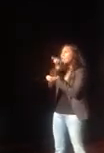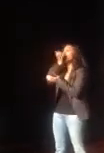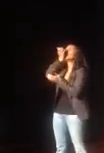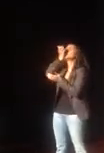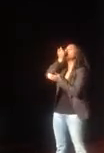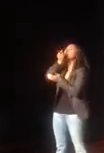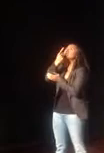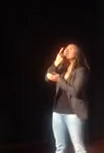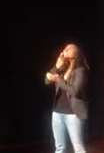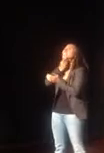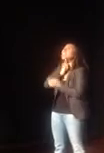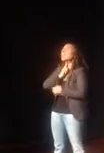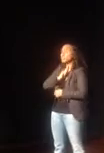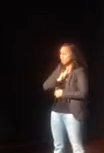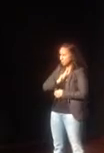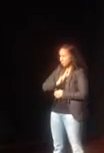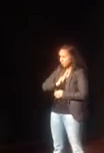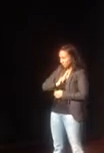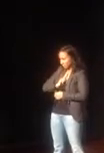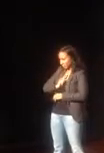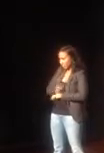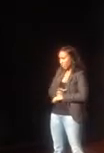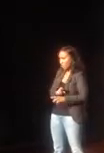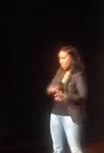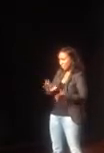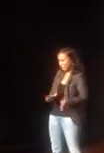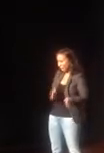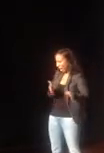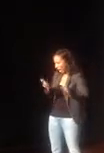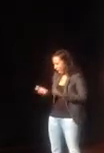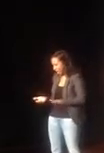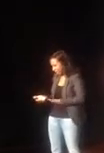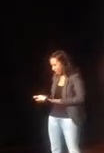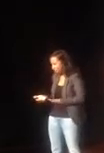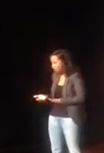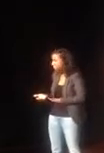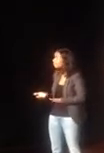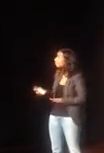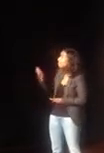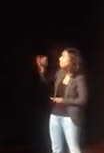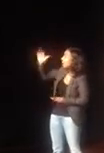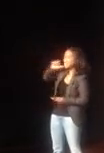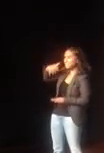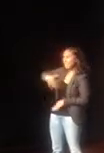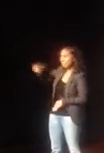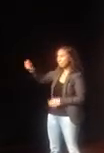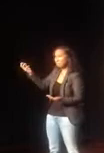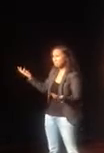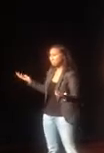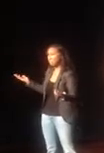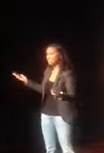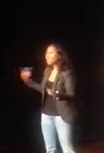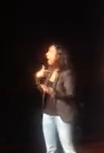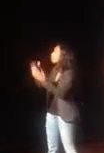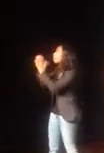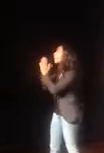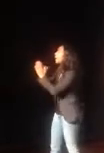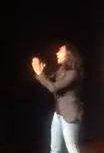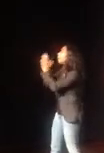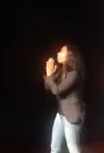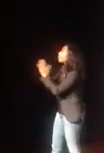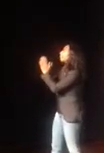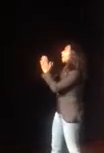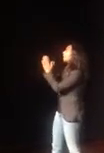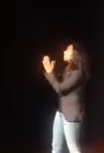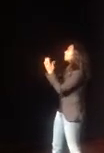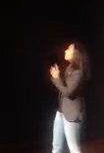But as fate would have it, I could not escape. And at age 12, I had to wait. And even though I prayed to the Lord, my soul he